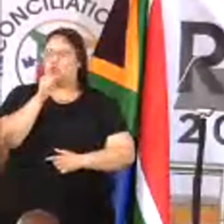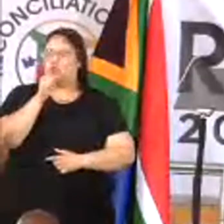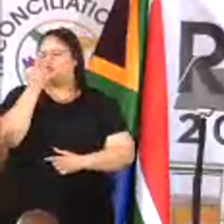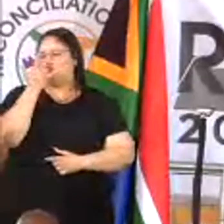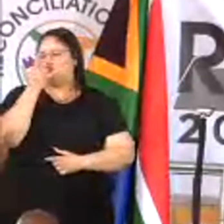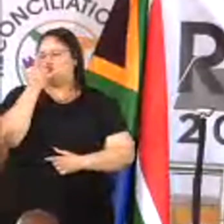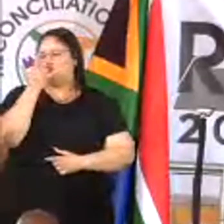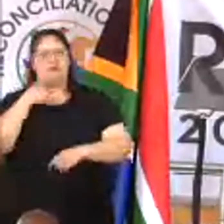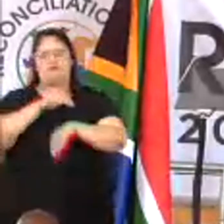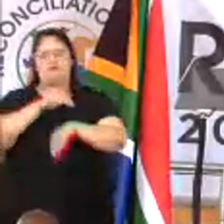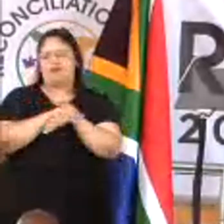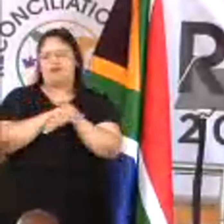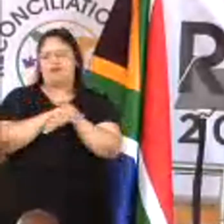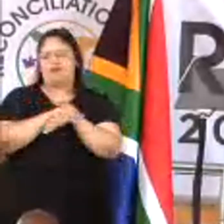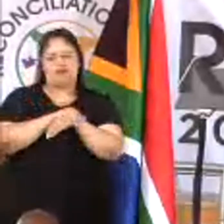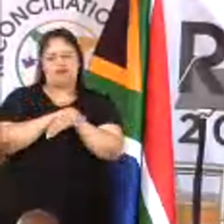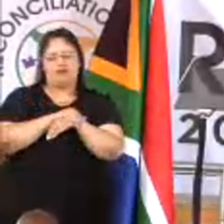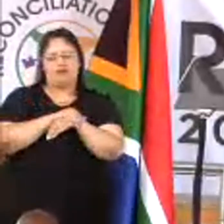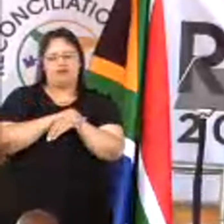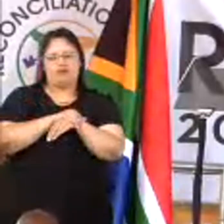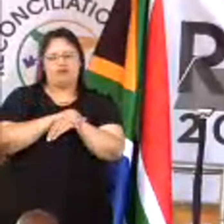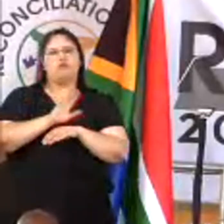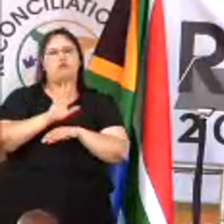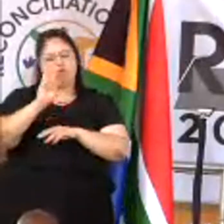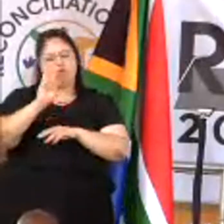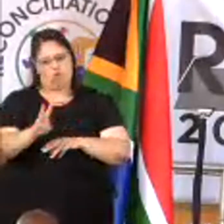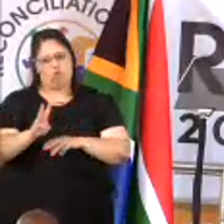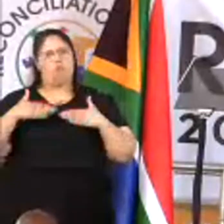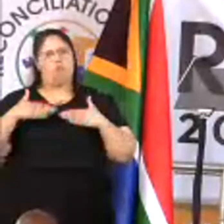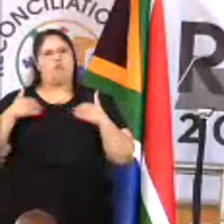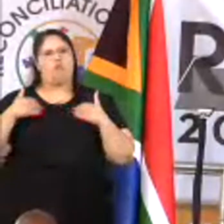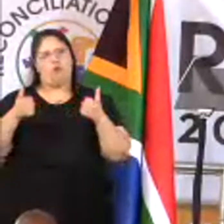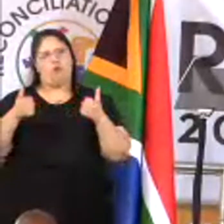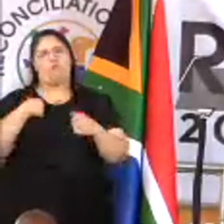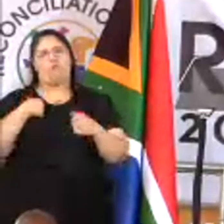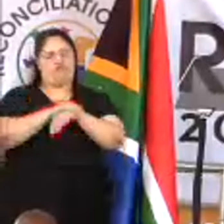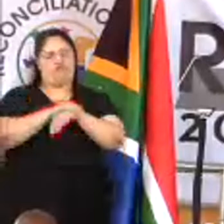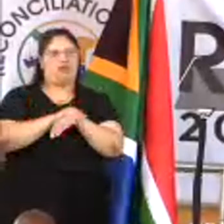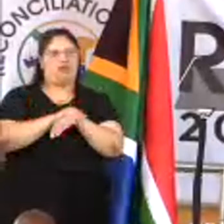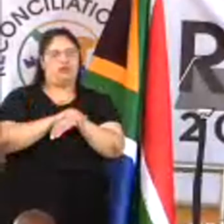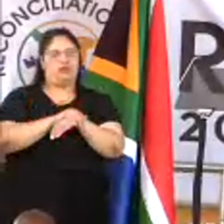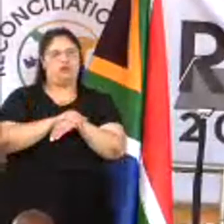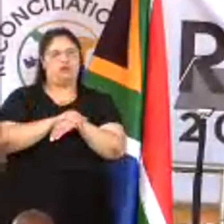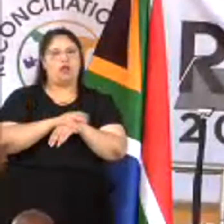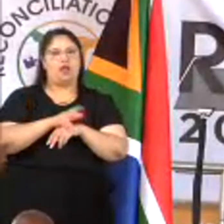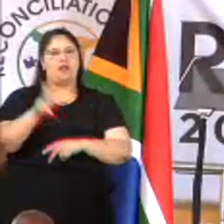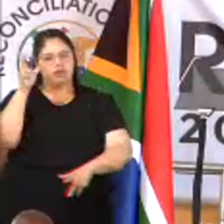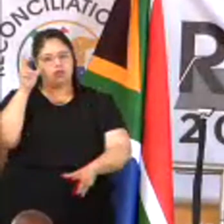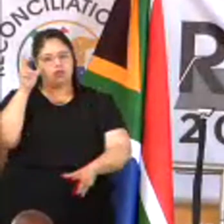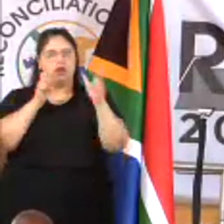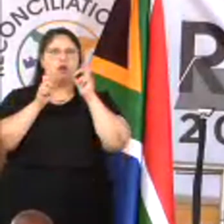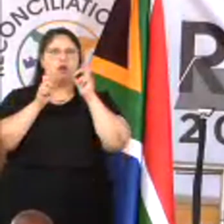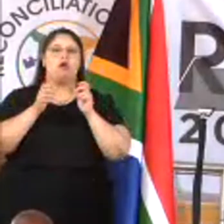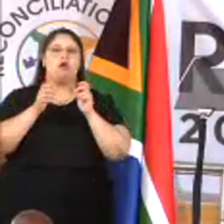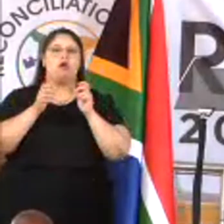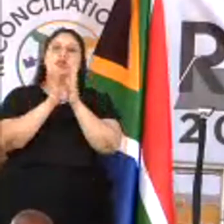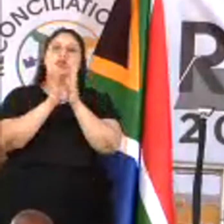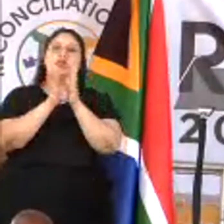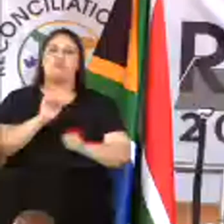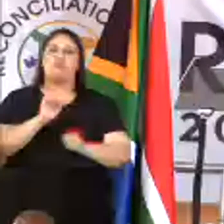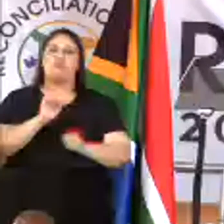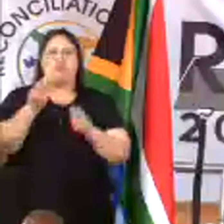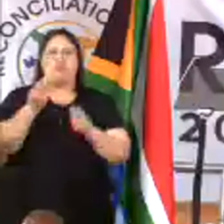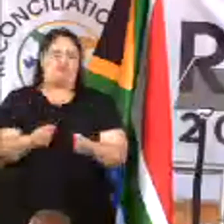friend. It will all be well, my friend. And hear the prayers of your